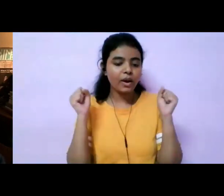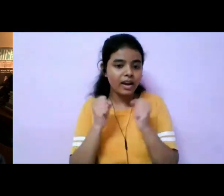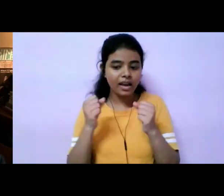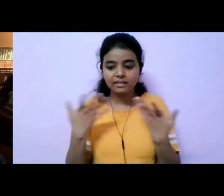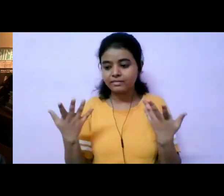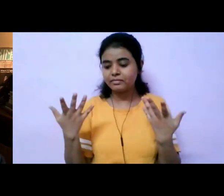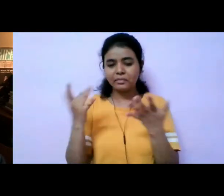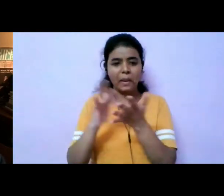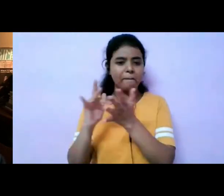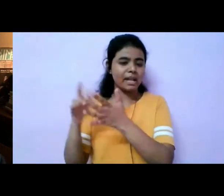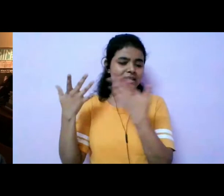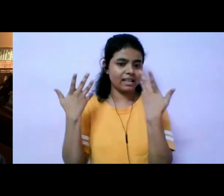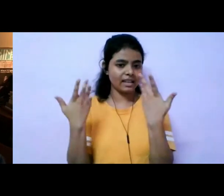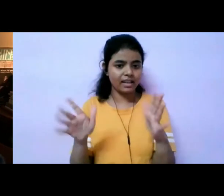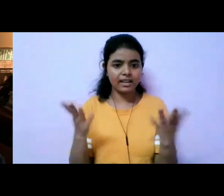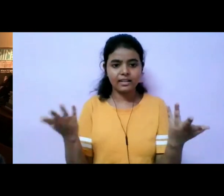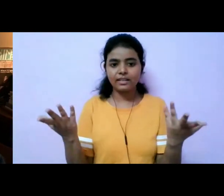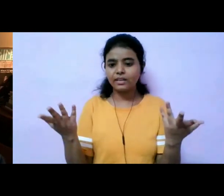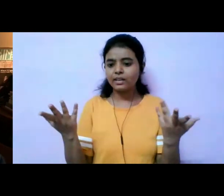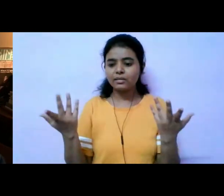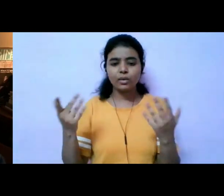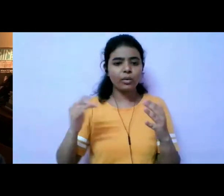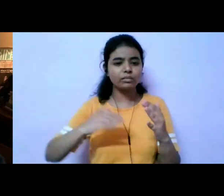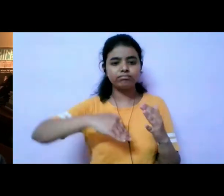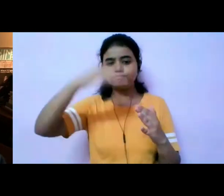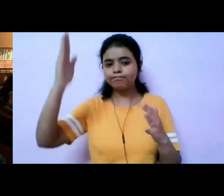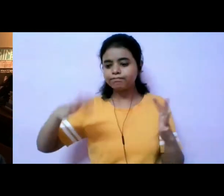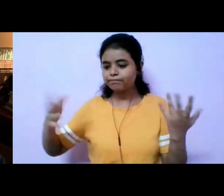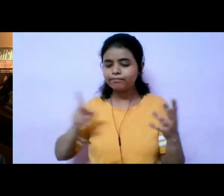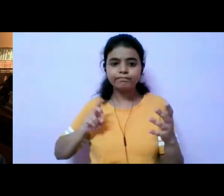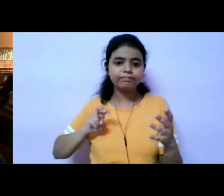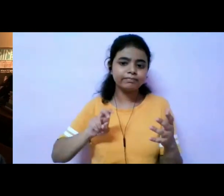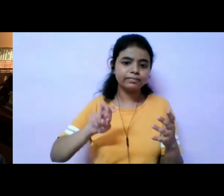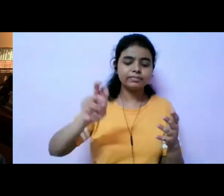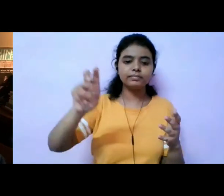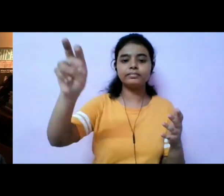Tallinn, I climb aboard the wrong trolley.